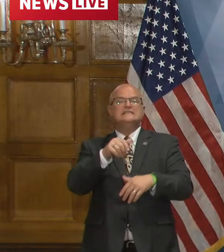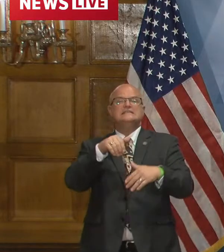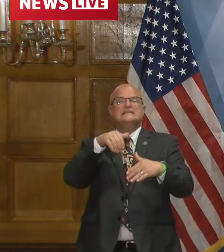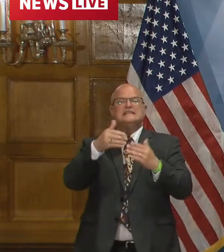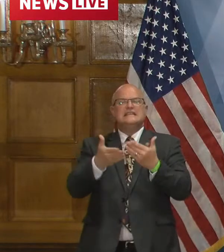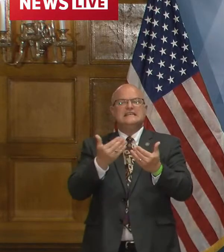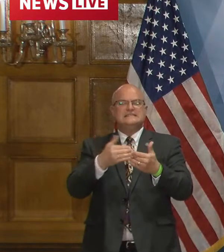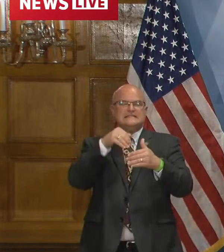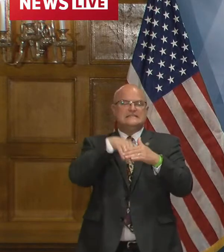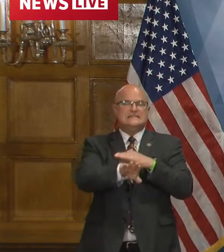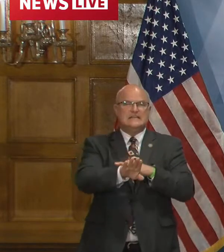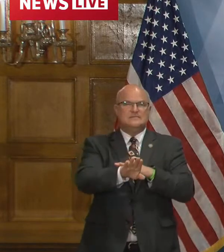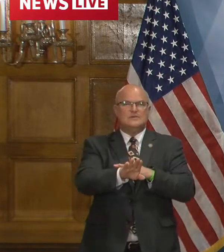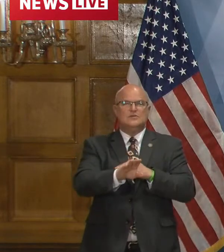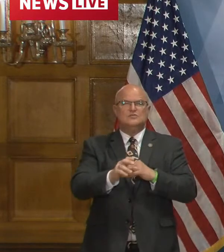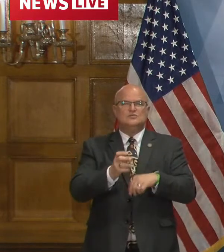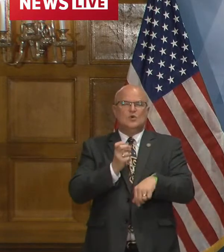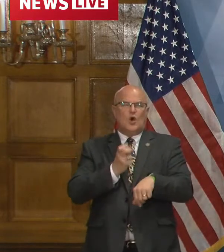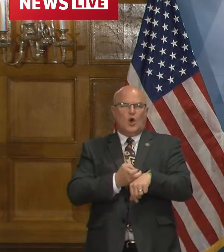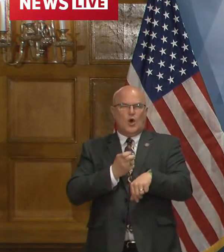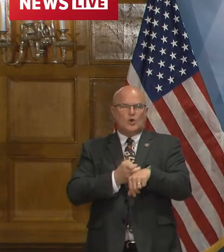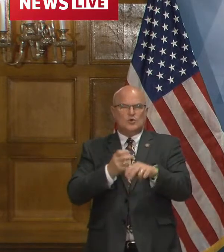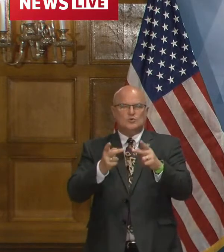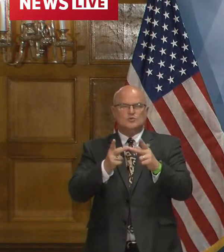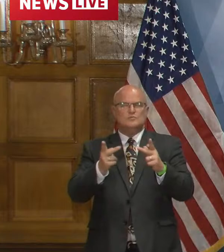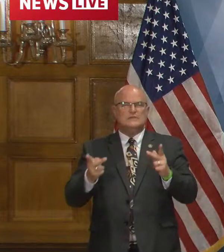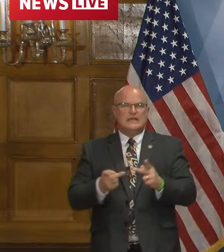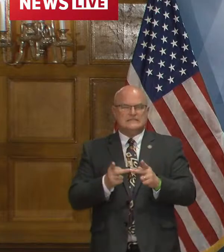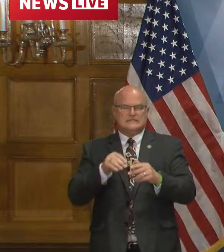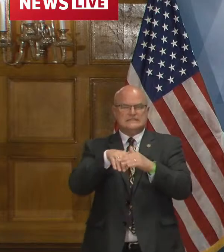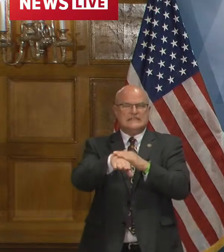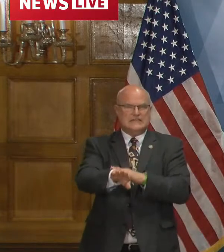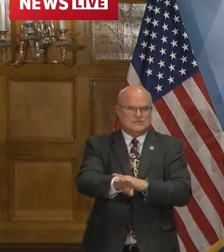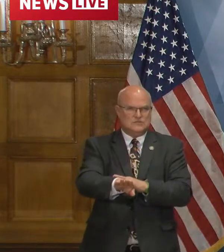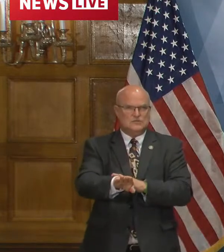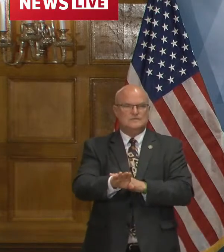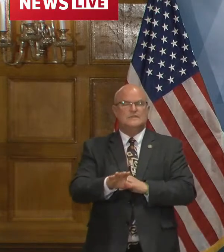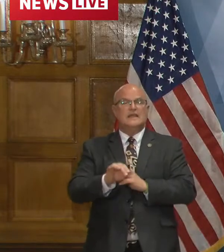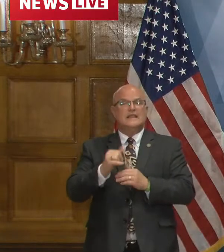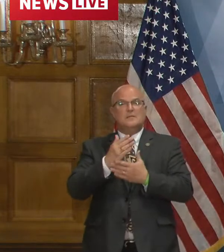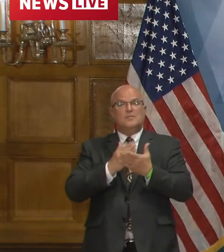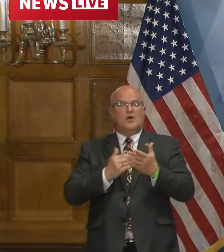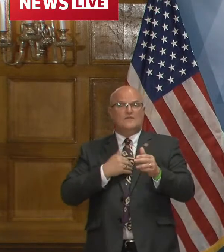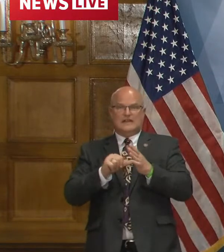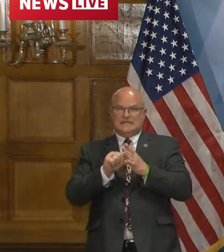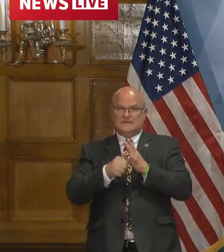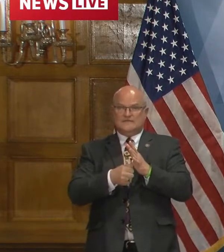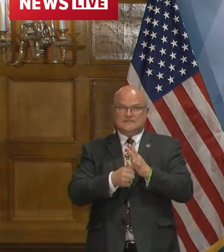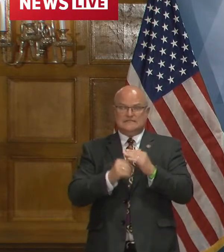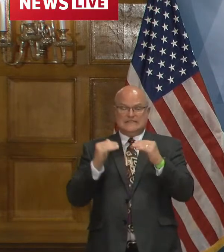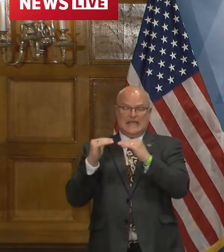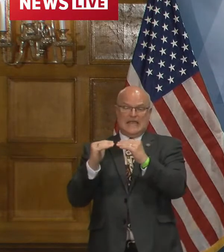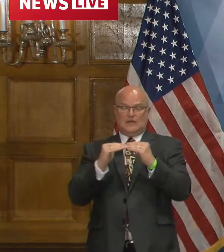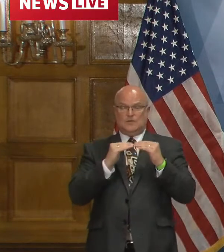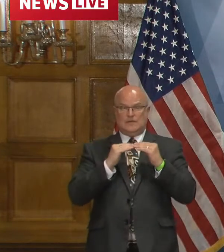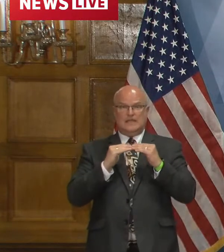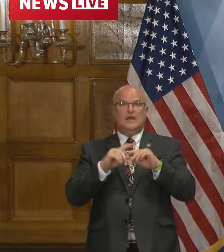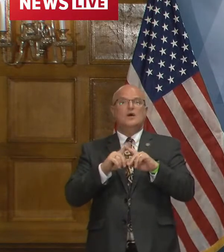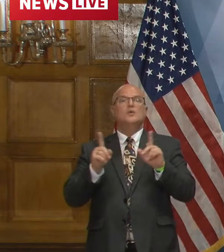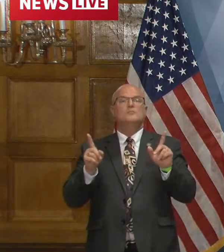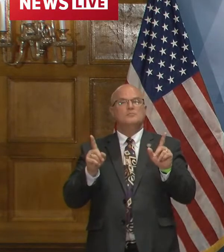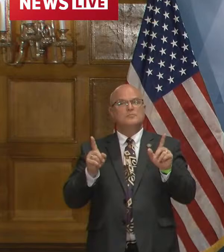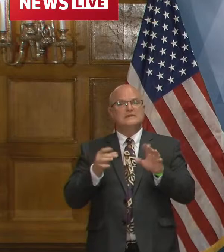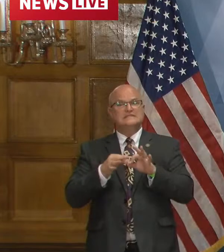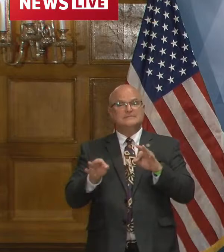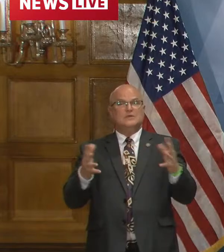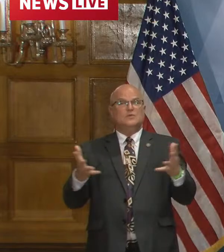accessible to harder to reach populations. And so that's part of our emphasis on equity, but it's also just